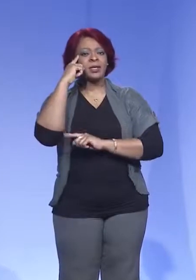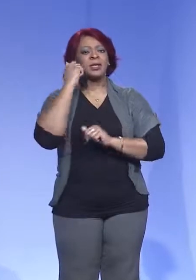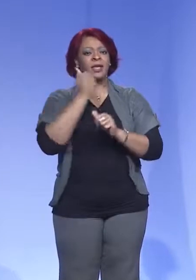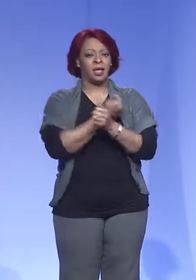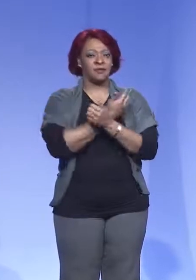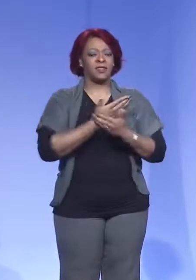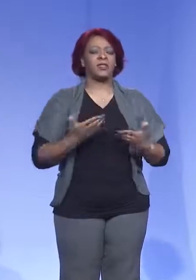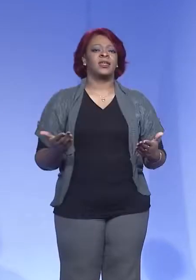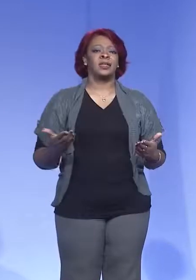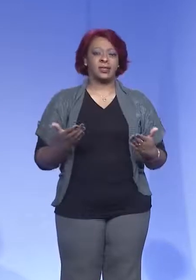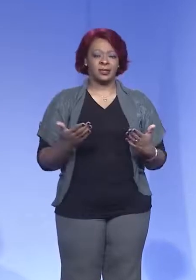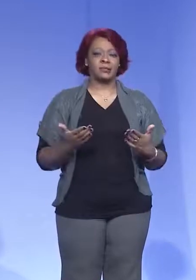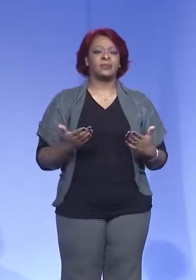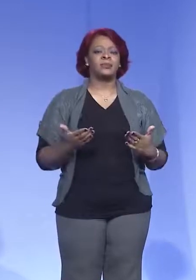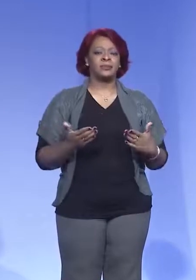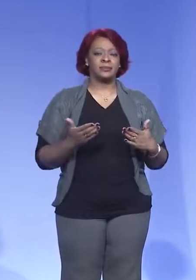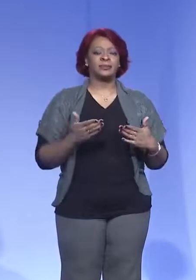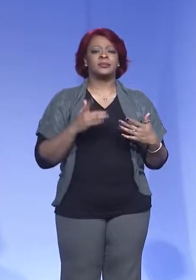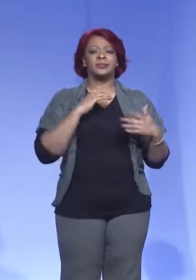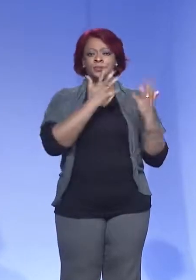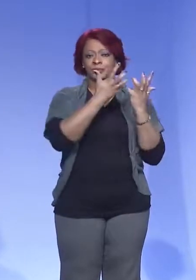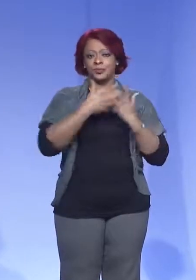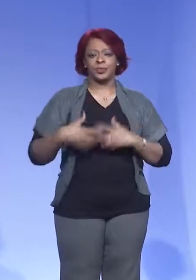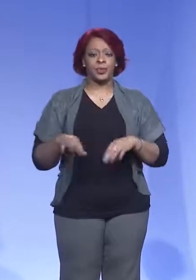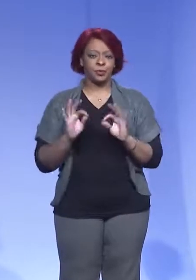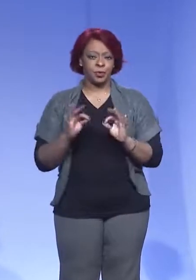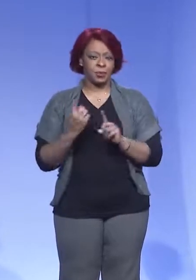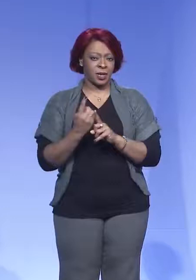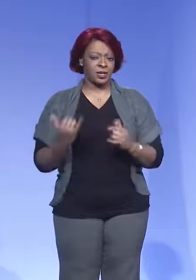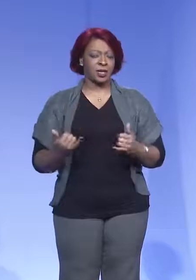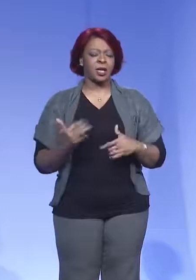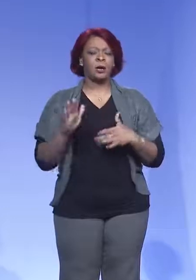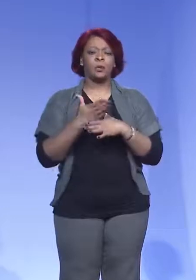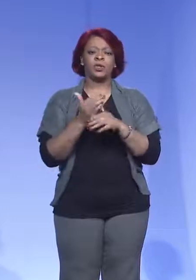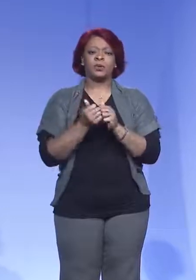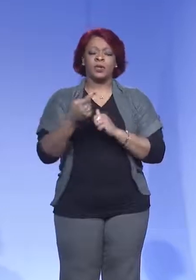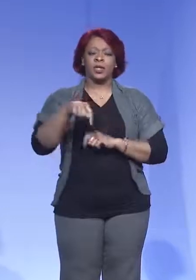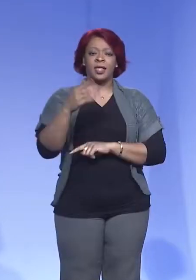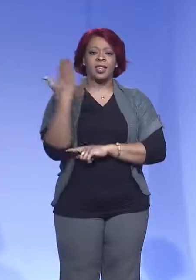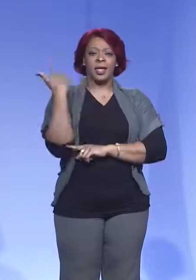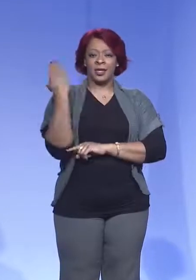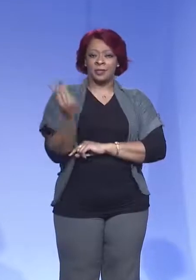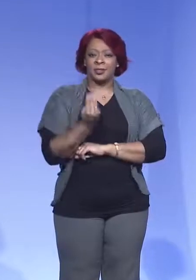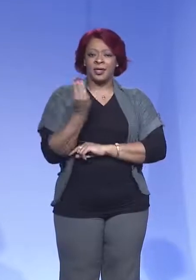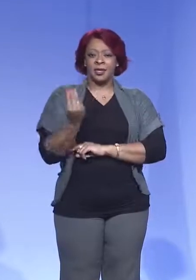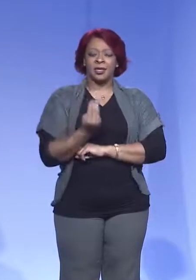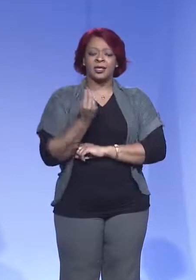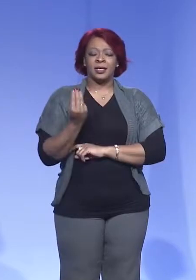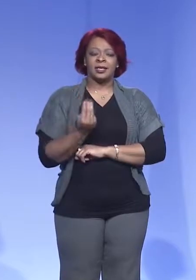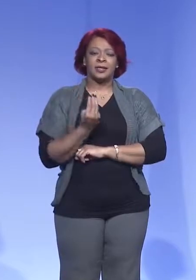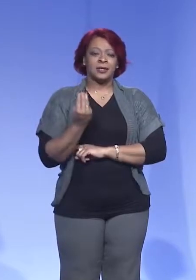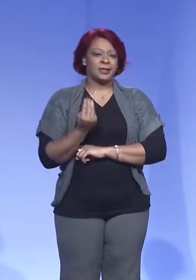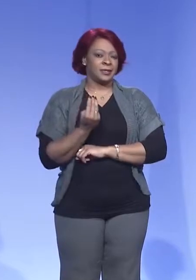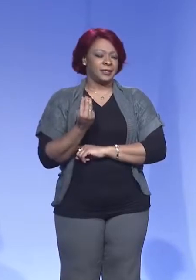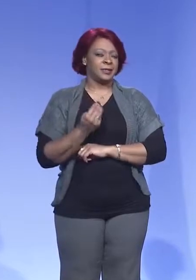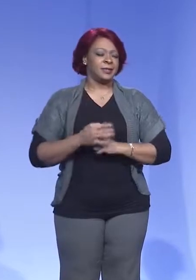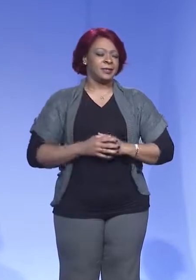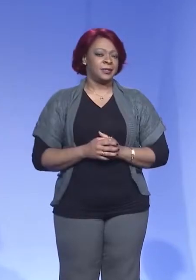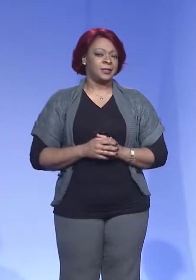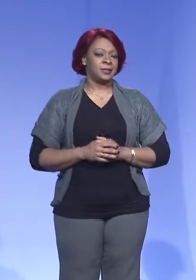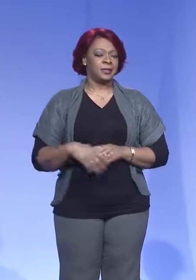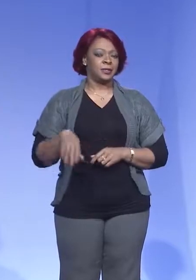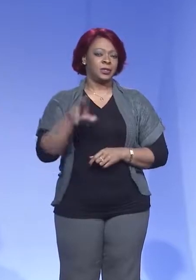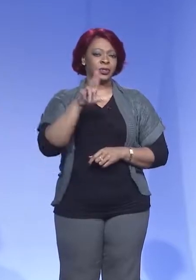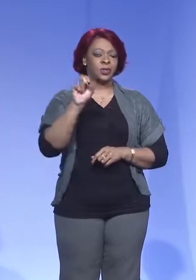is clear right now. But let me share with you that last Monday, the